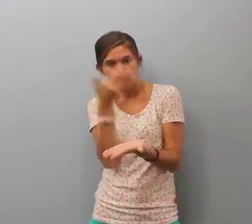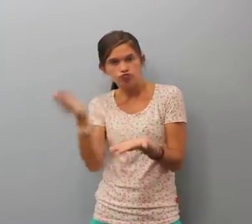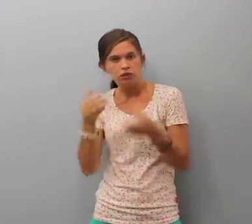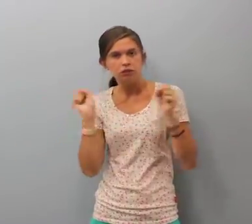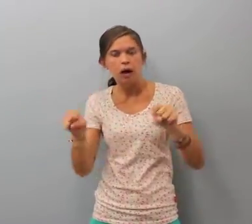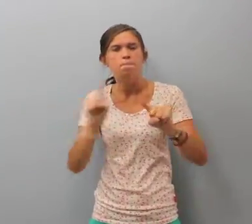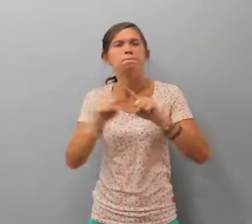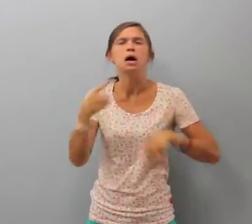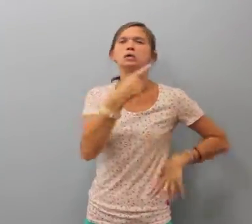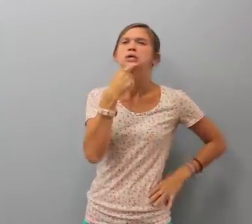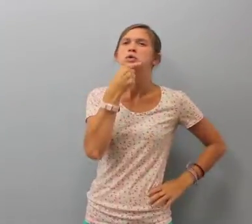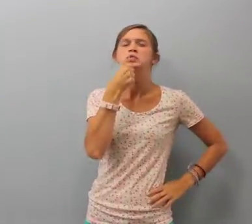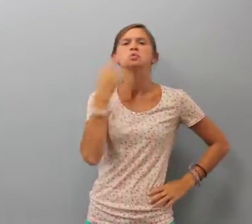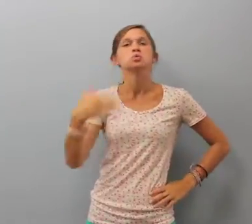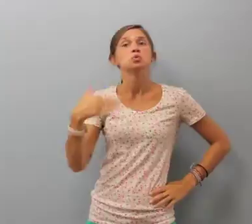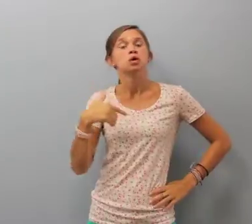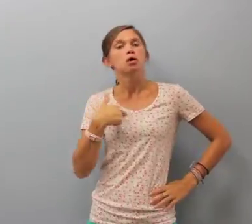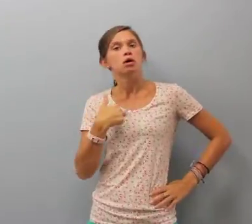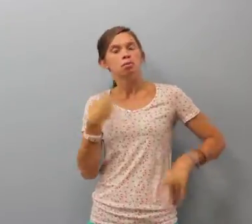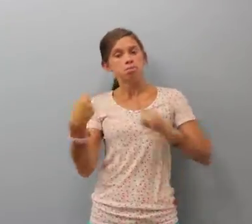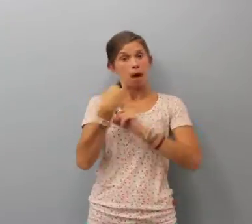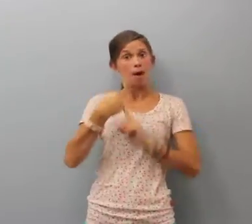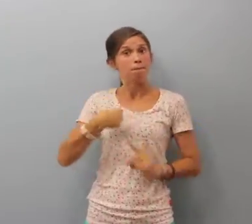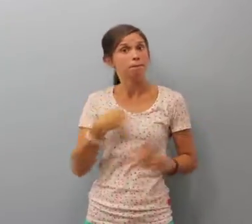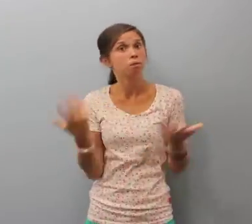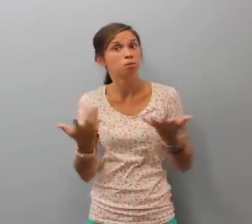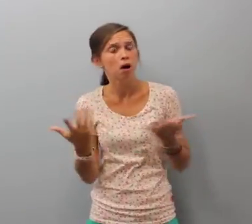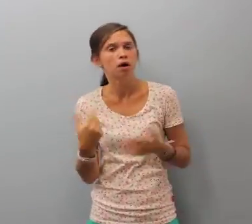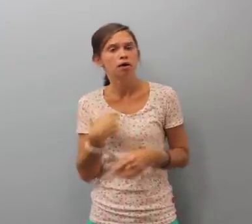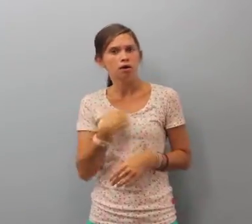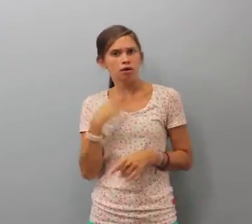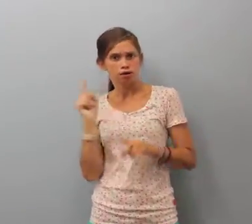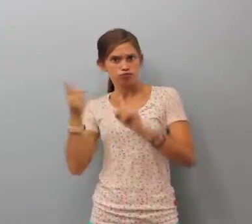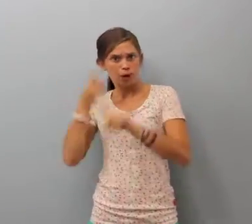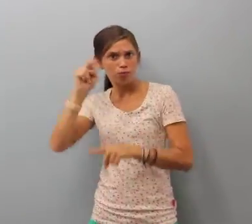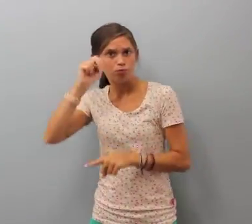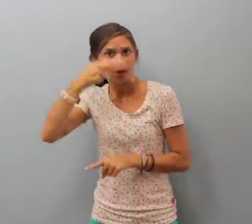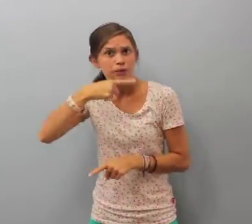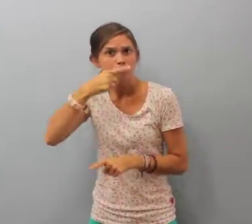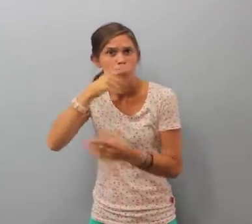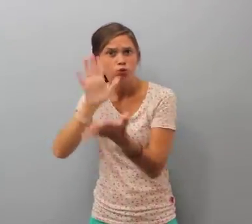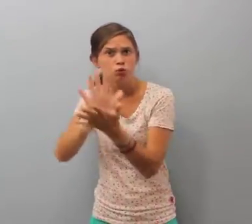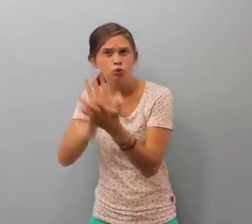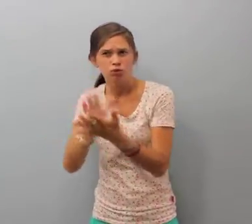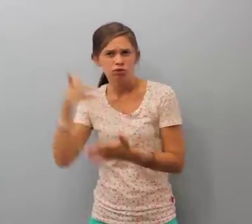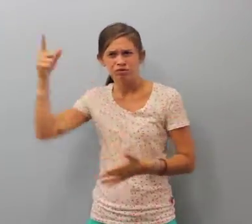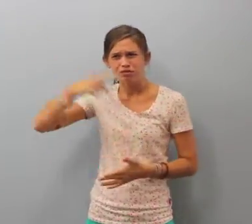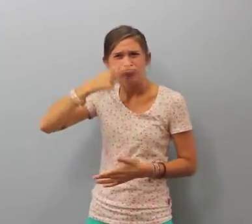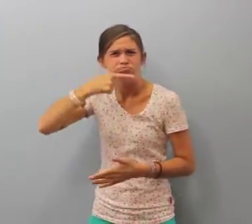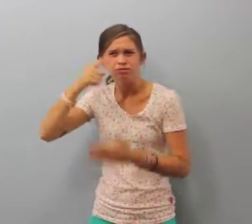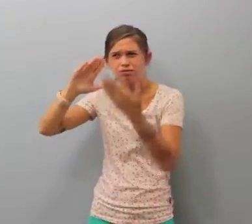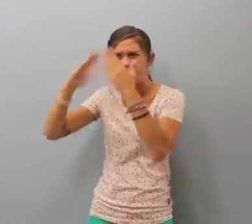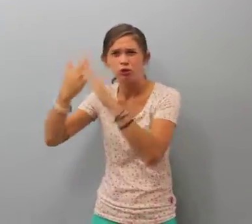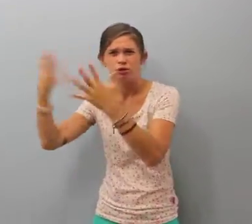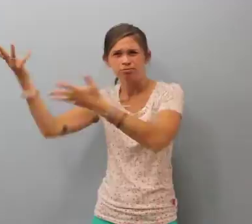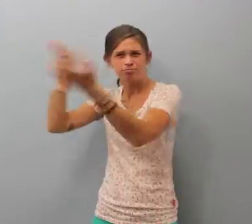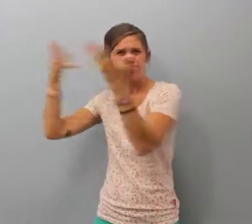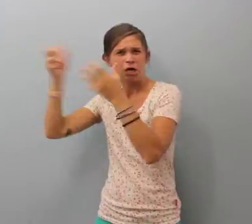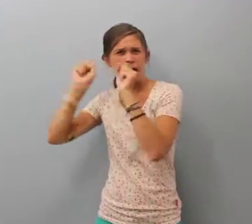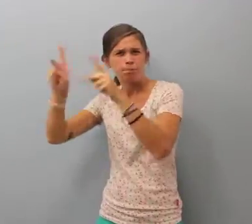You know, there's so many memories to think about, but he mentioned that because he was from New Hampshire, public schools,